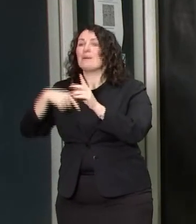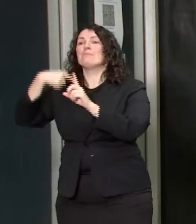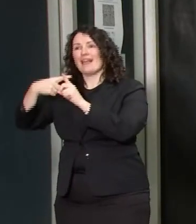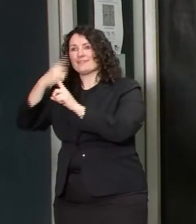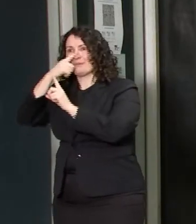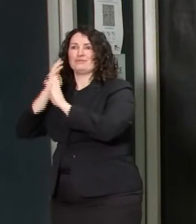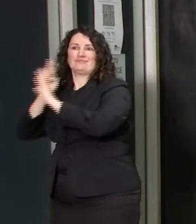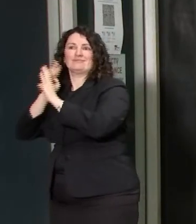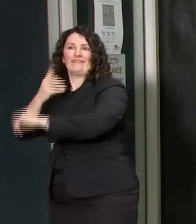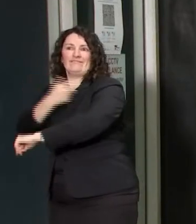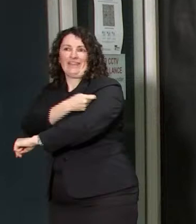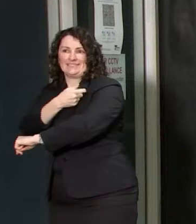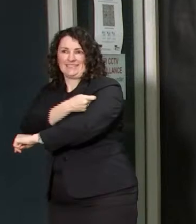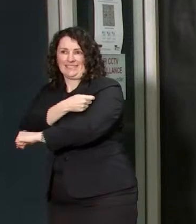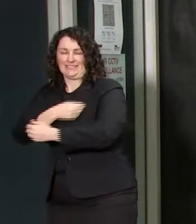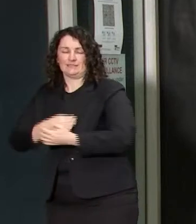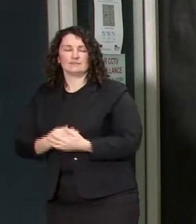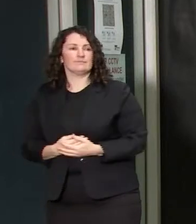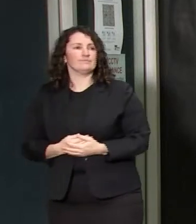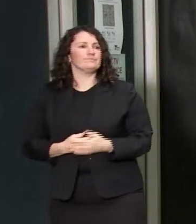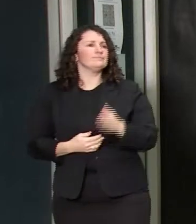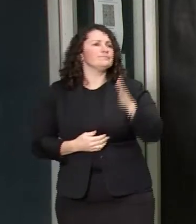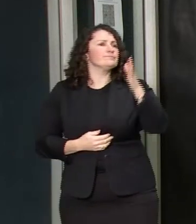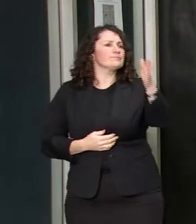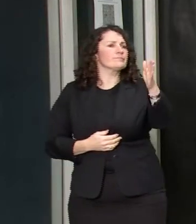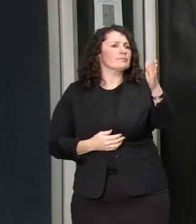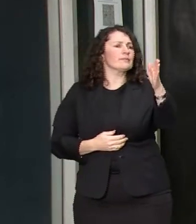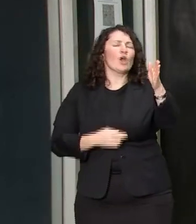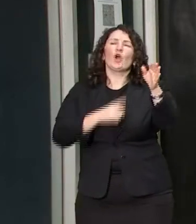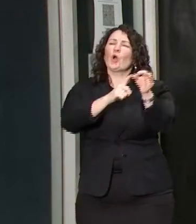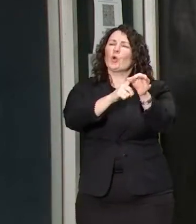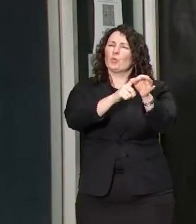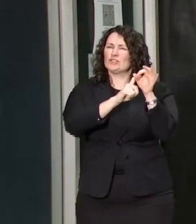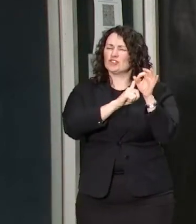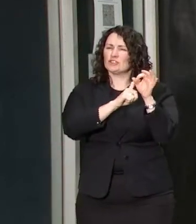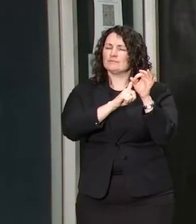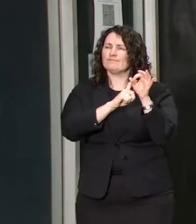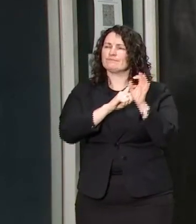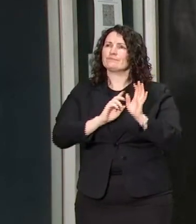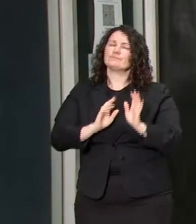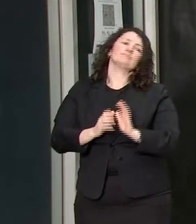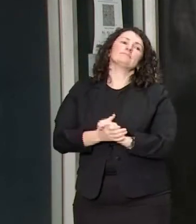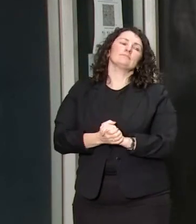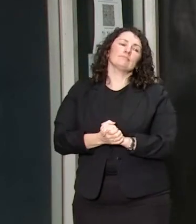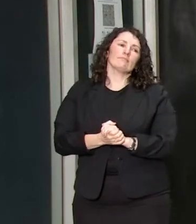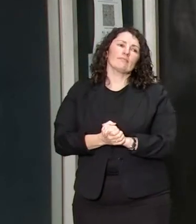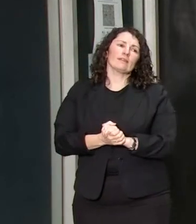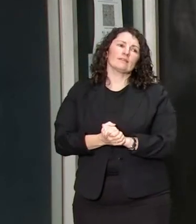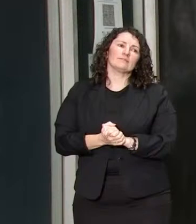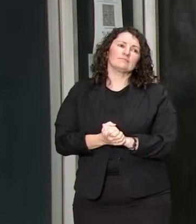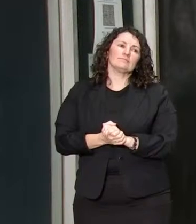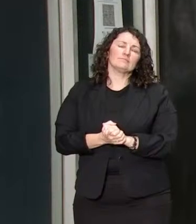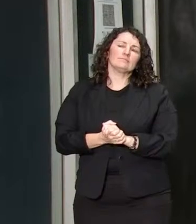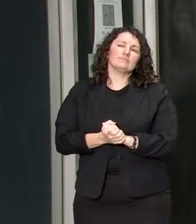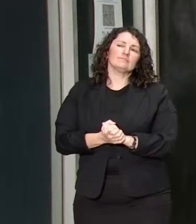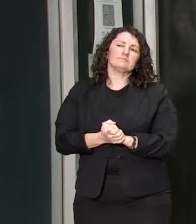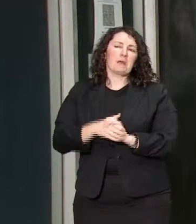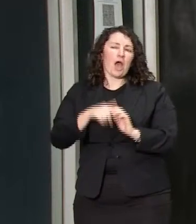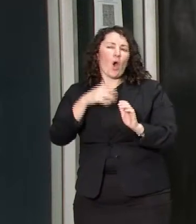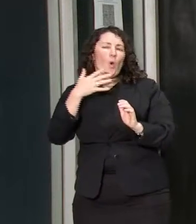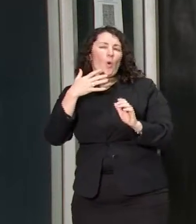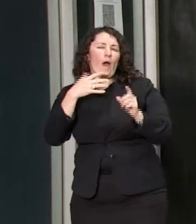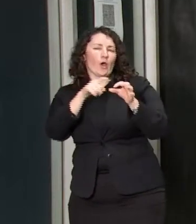one more, if that's okay? Just going forward, is there any contemplation by the Victorian government